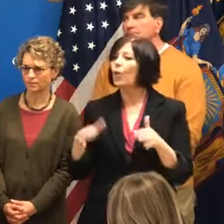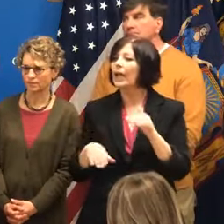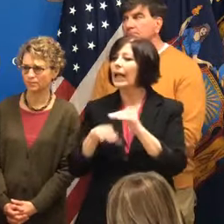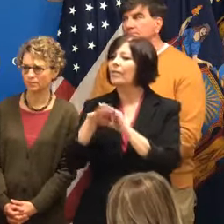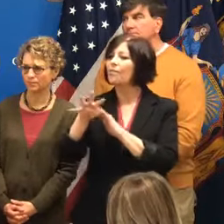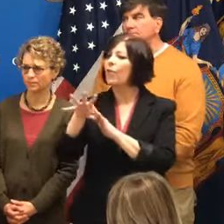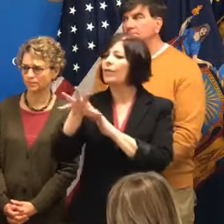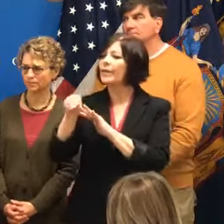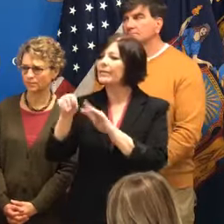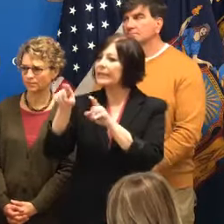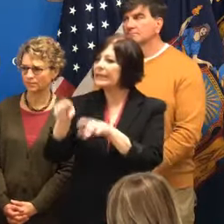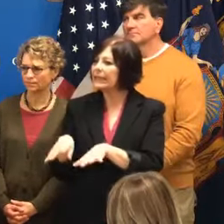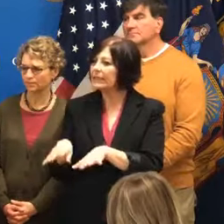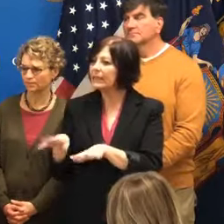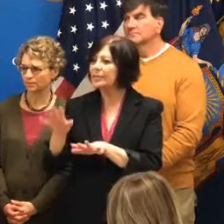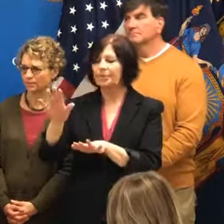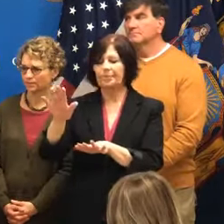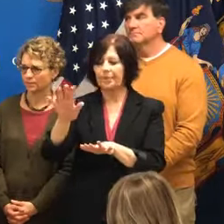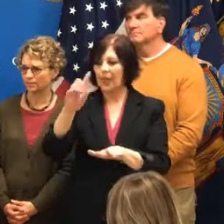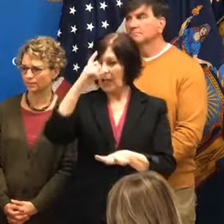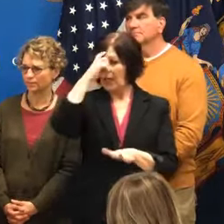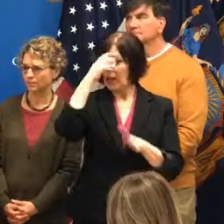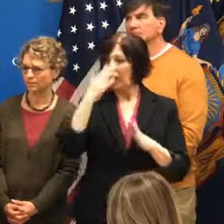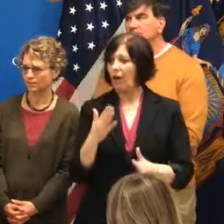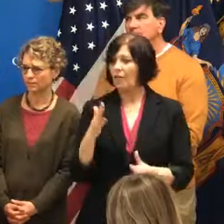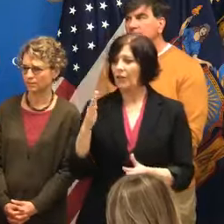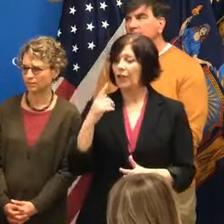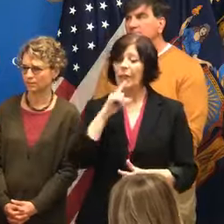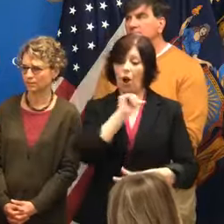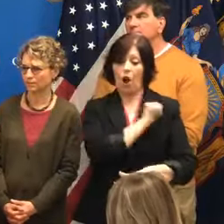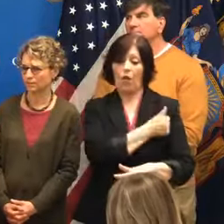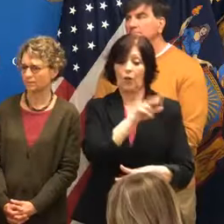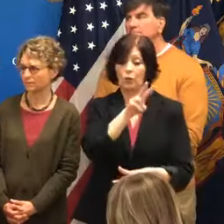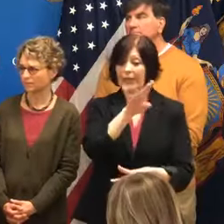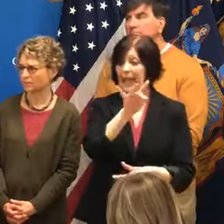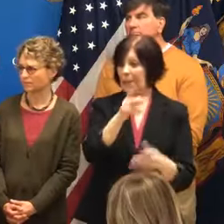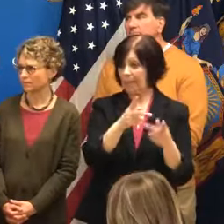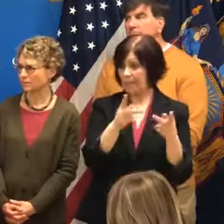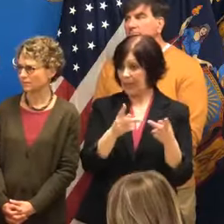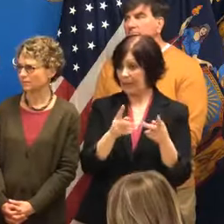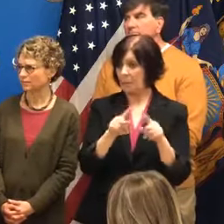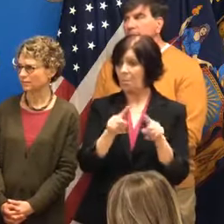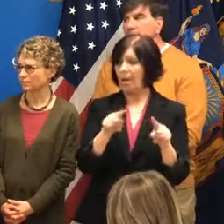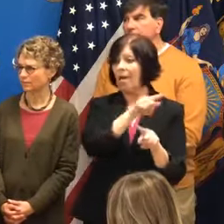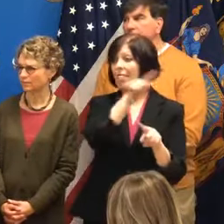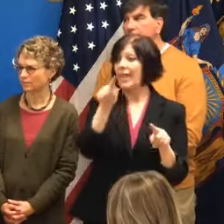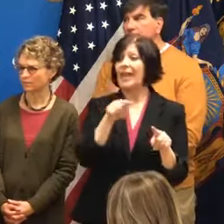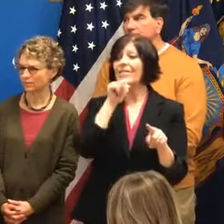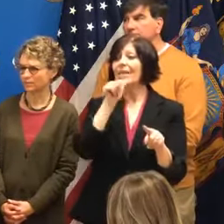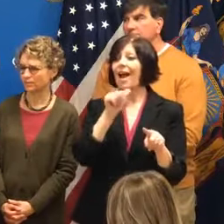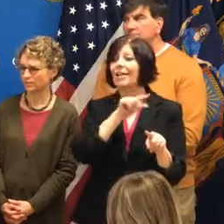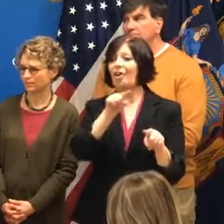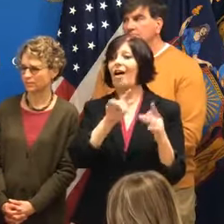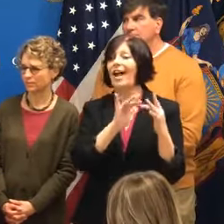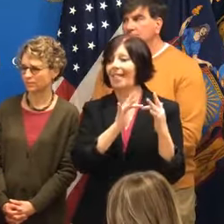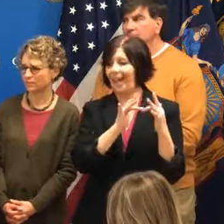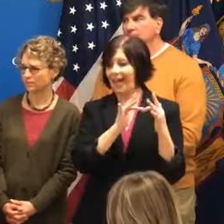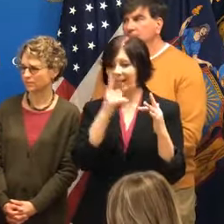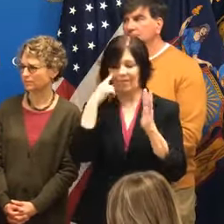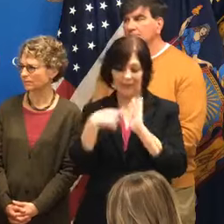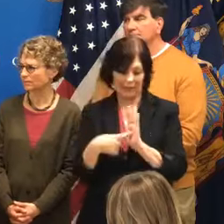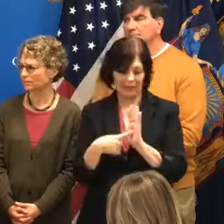450. The governor announced there are 28 that are being authorized, but they have not, to my knowledge, gone online. For example,